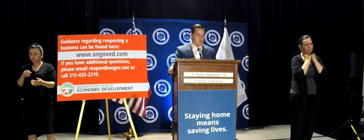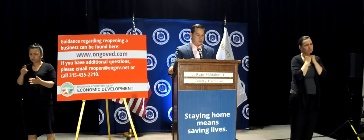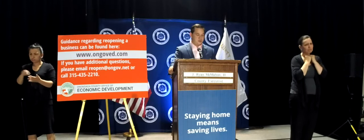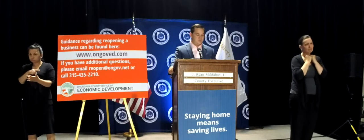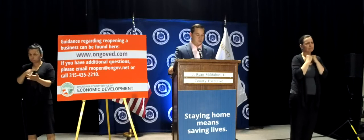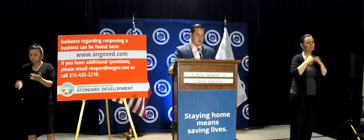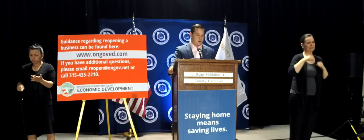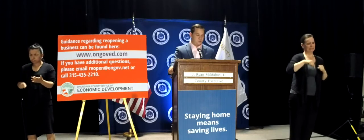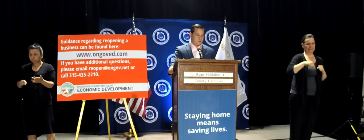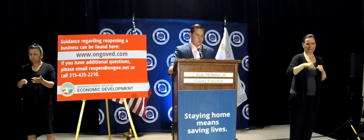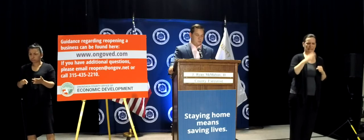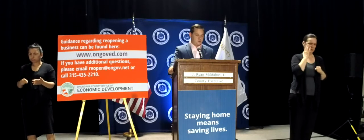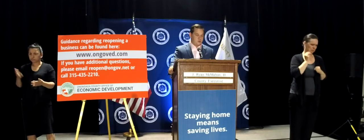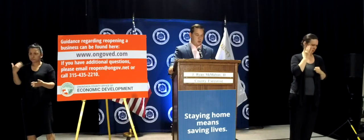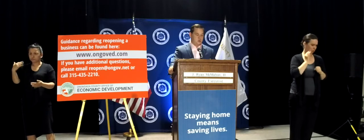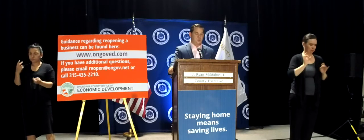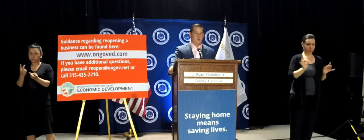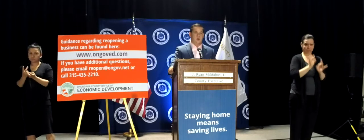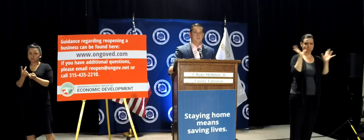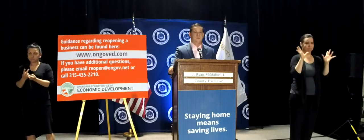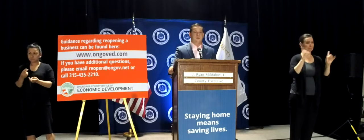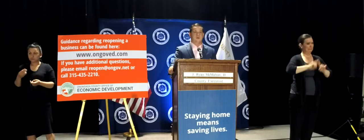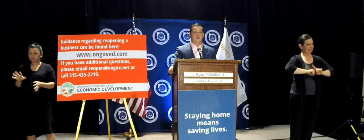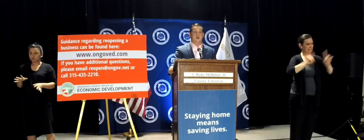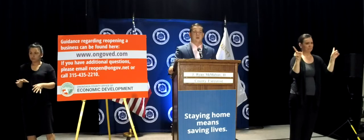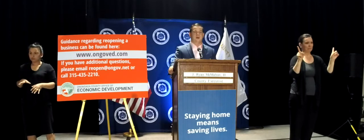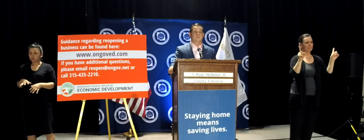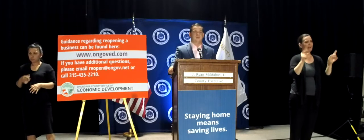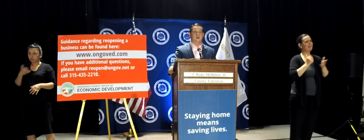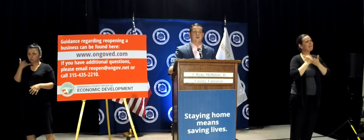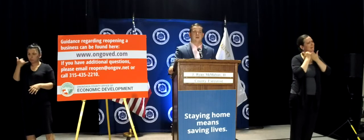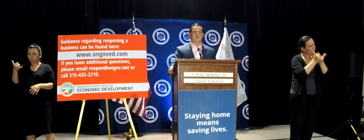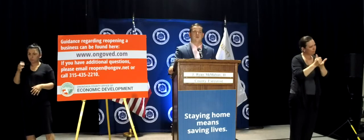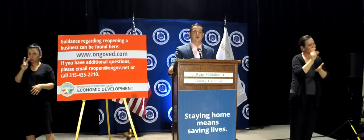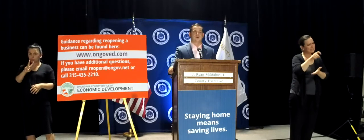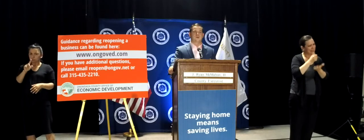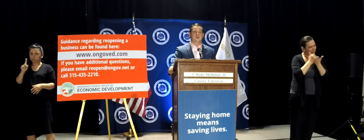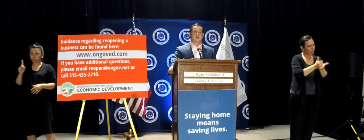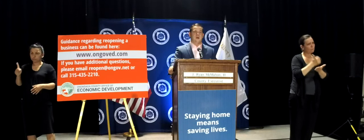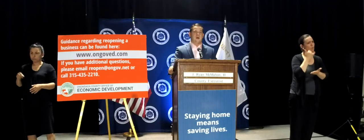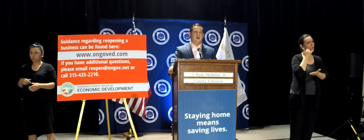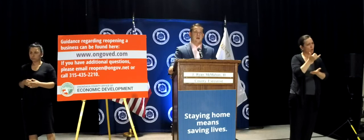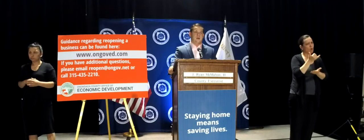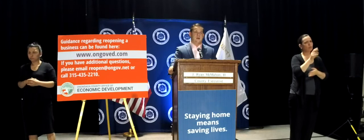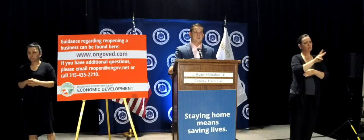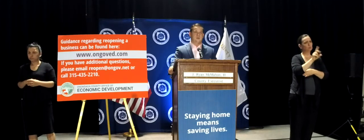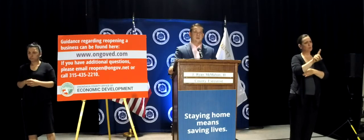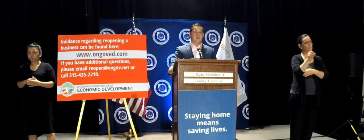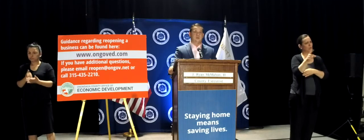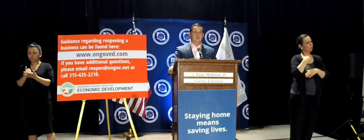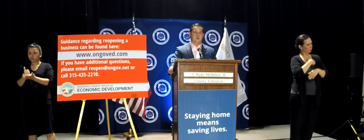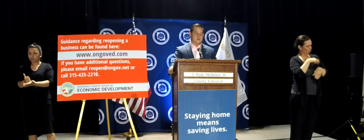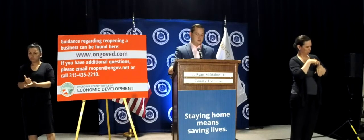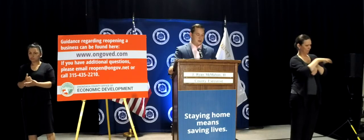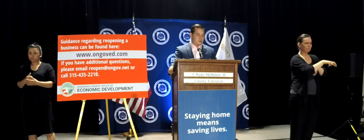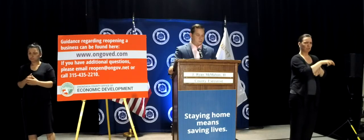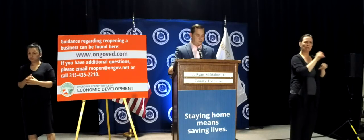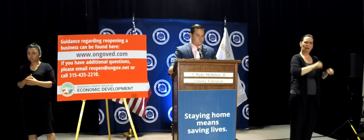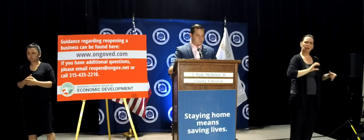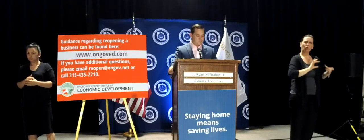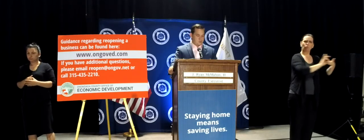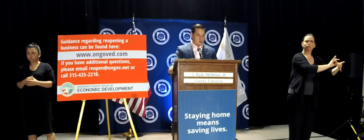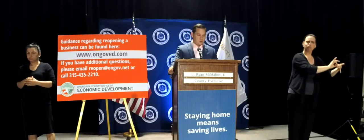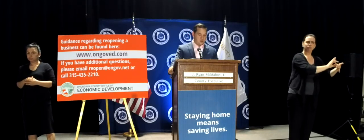never gone through it. If you need help, please call 211, talk about it, get referrals as we get through this